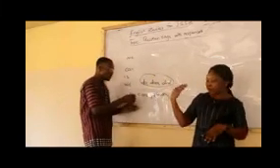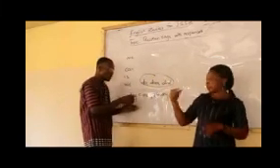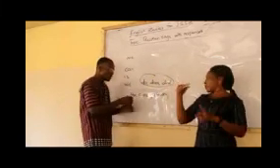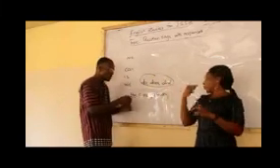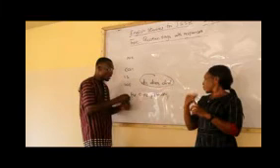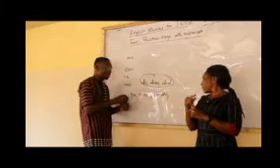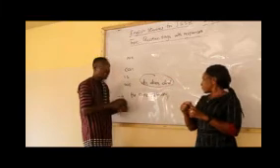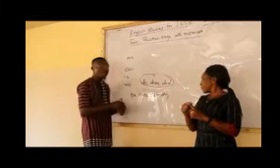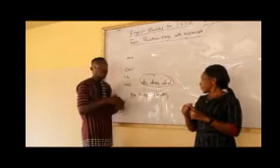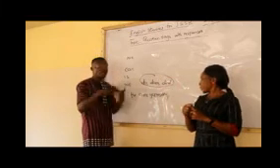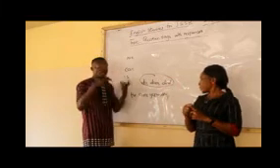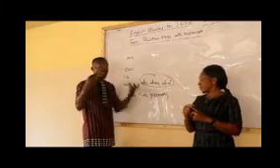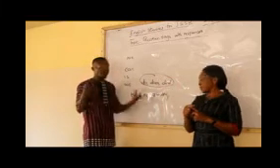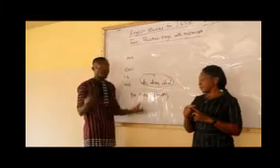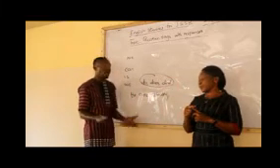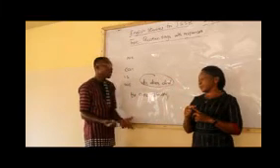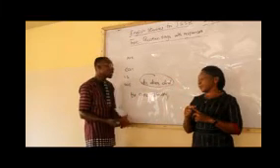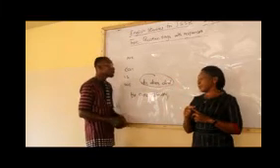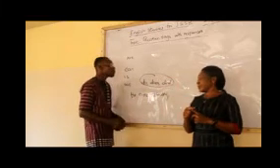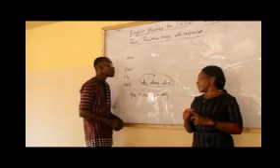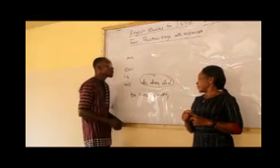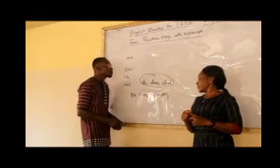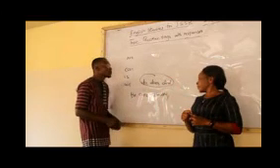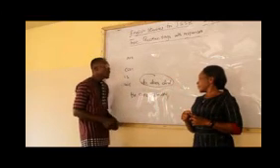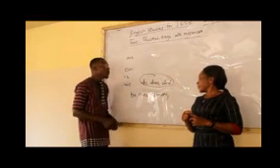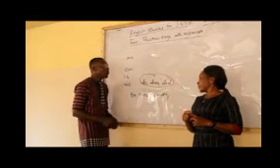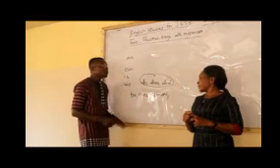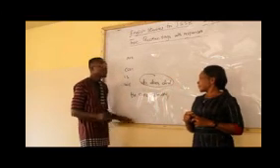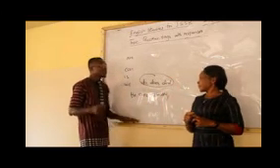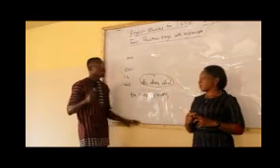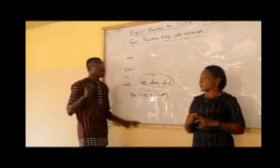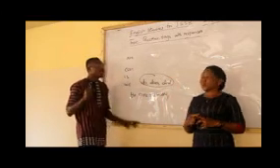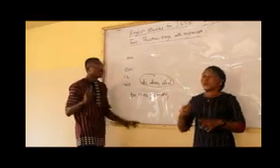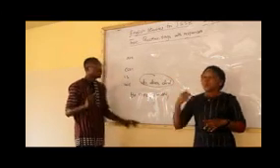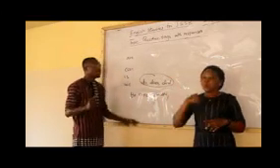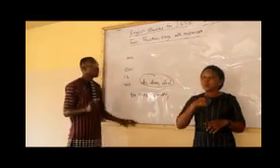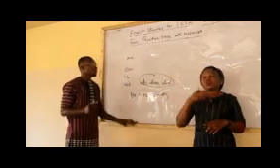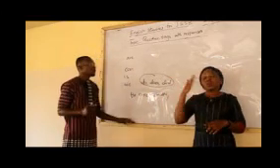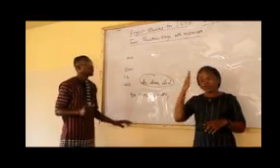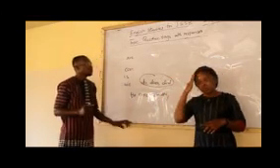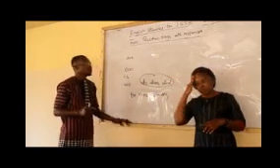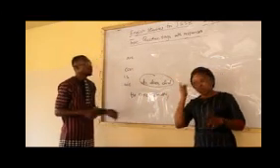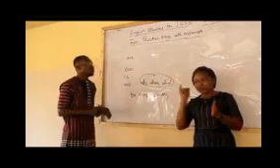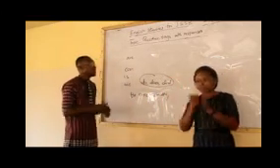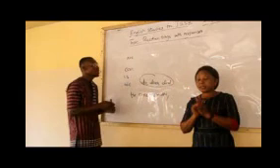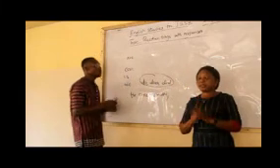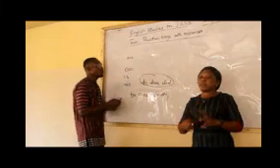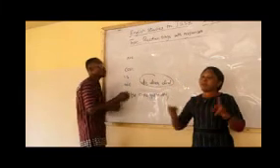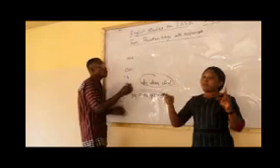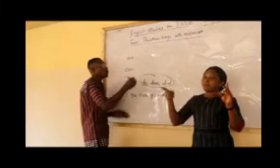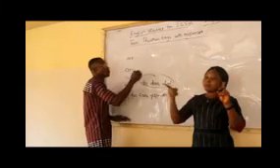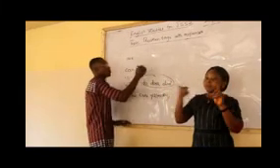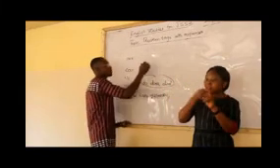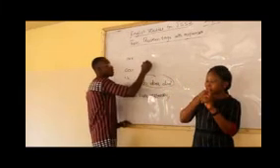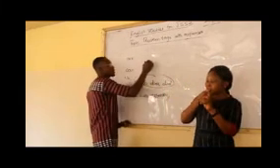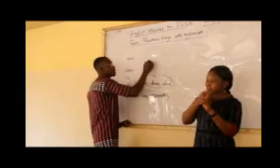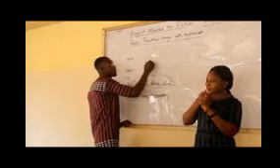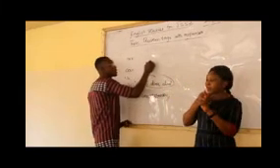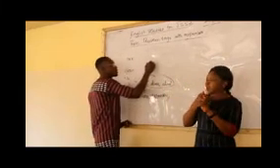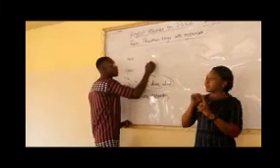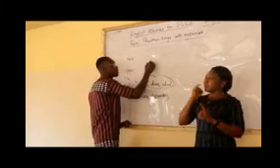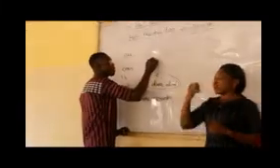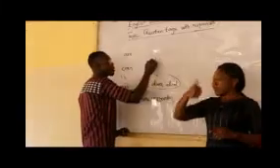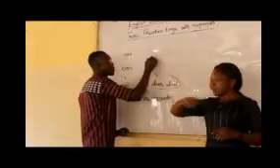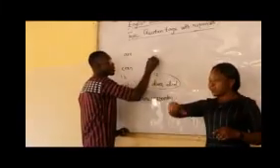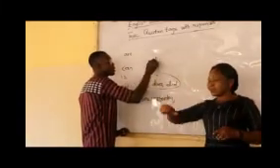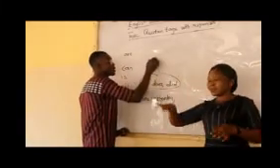positive statement attracts negative tag, and we know that negative is any